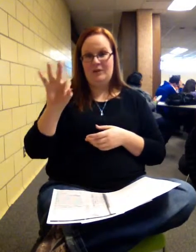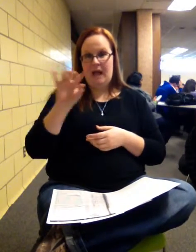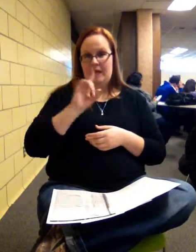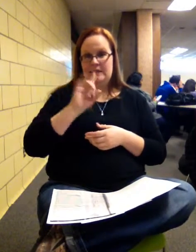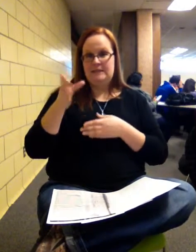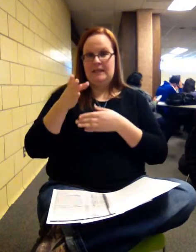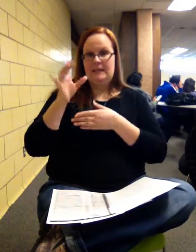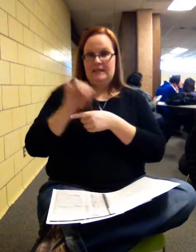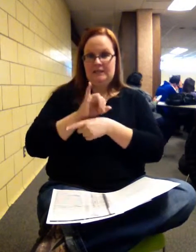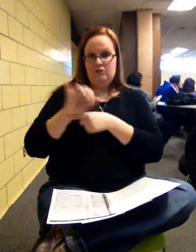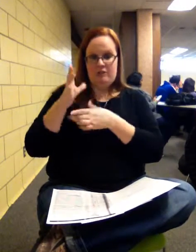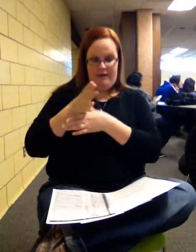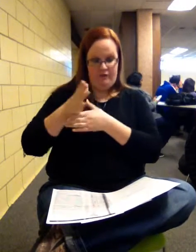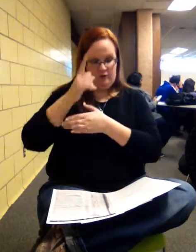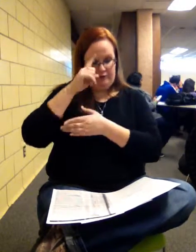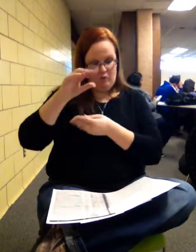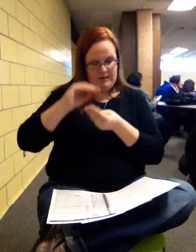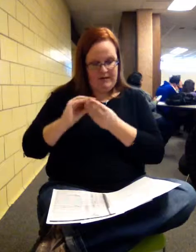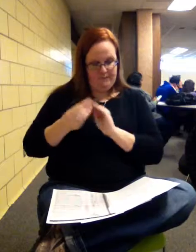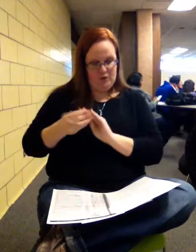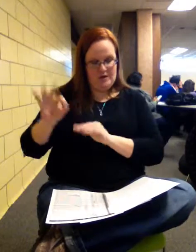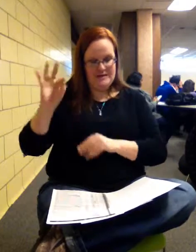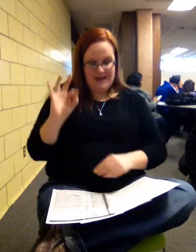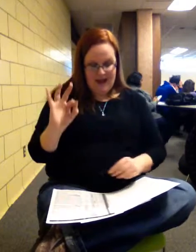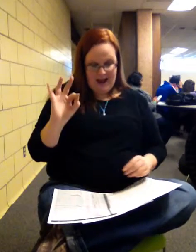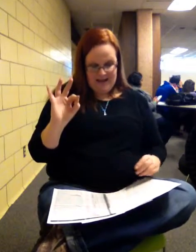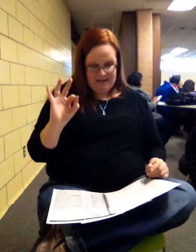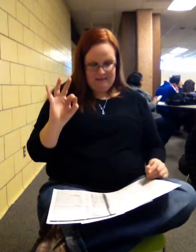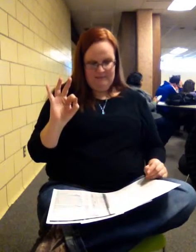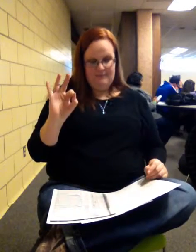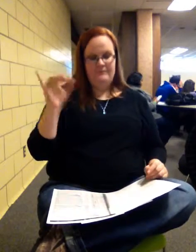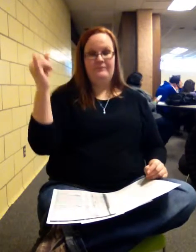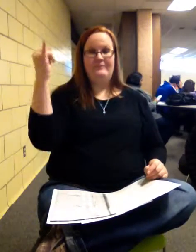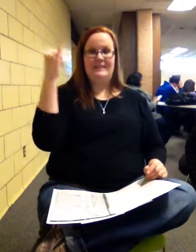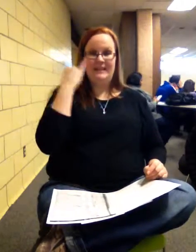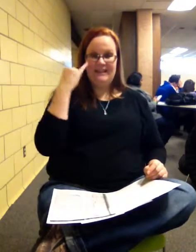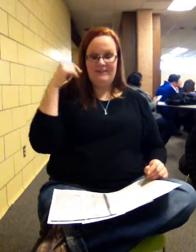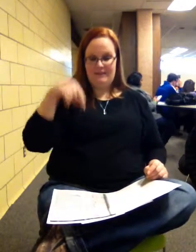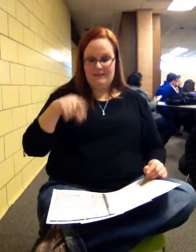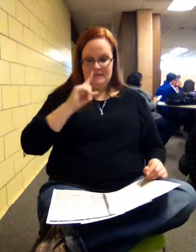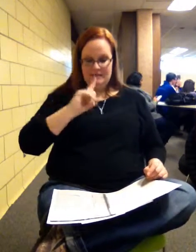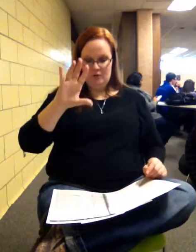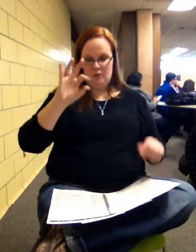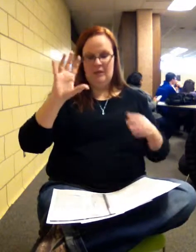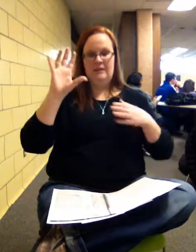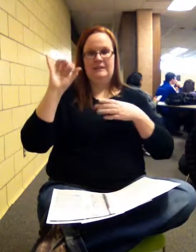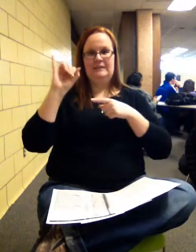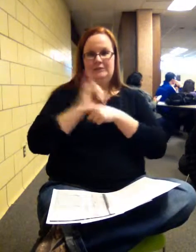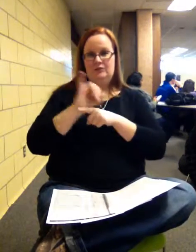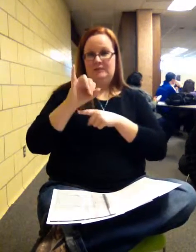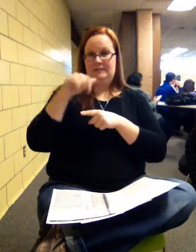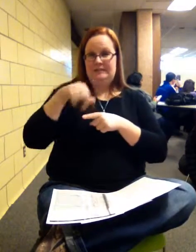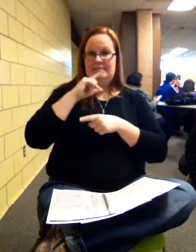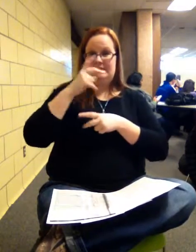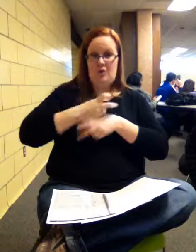for number 9, if this was your industry. Does that make sense? This is the hardest one to understand. Where is that 44 coming